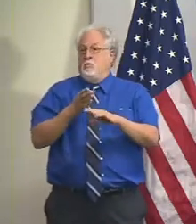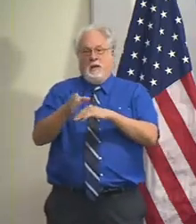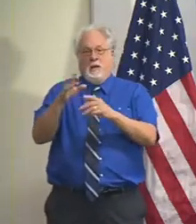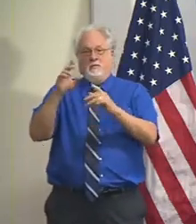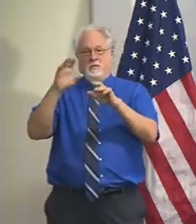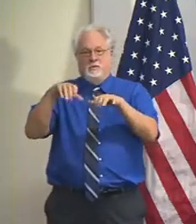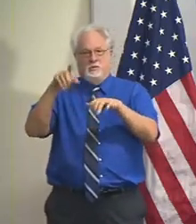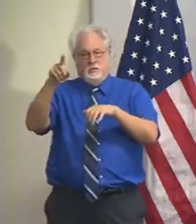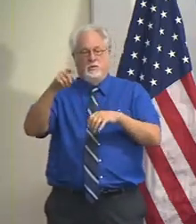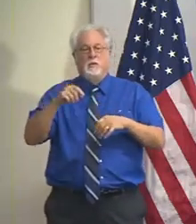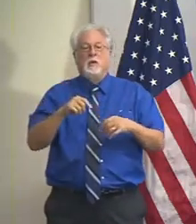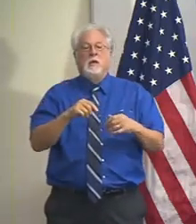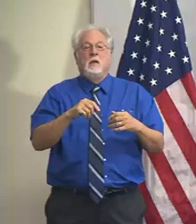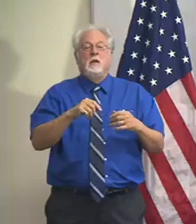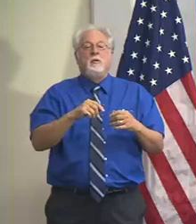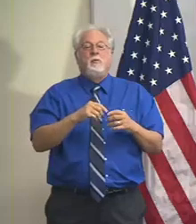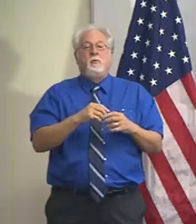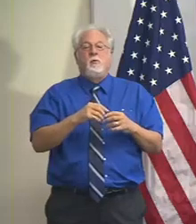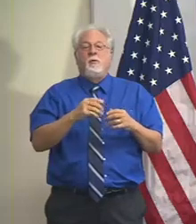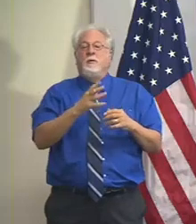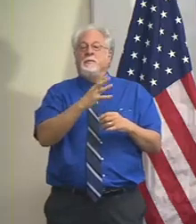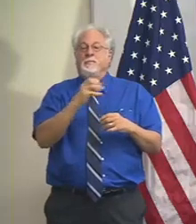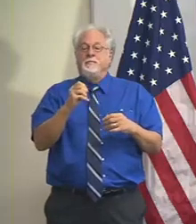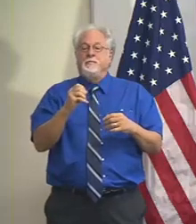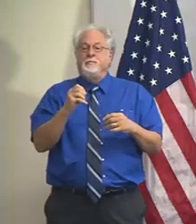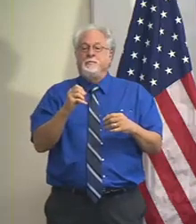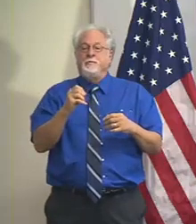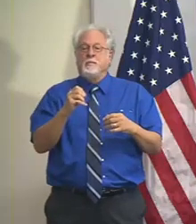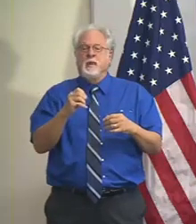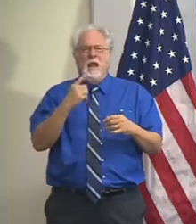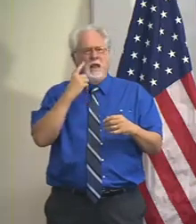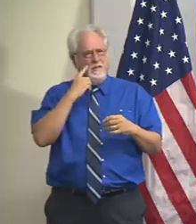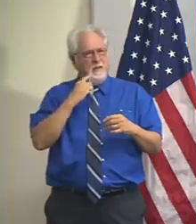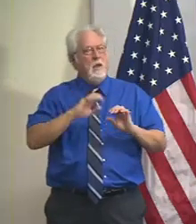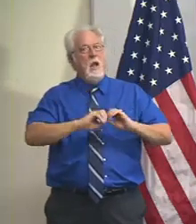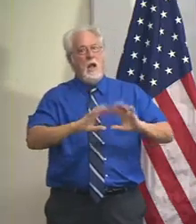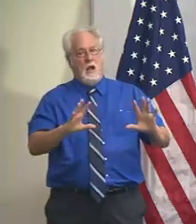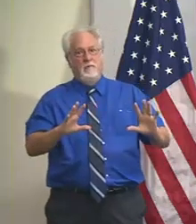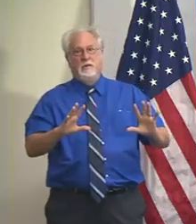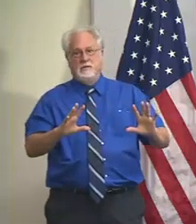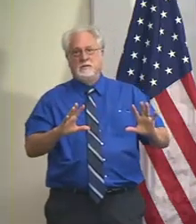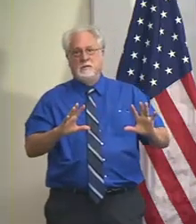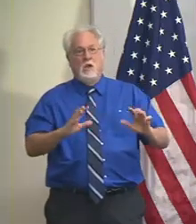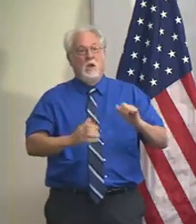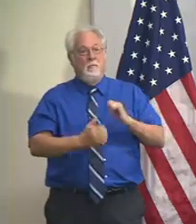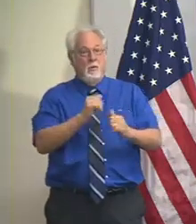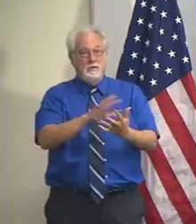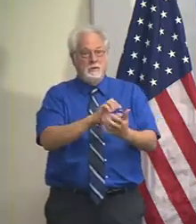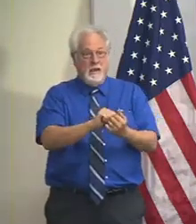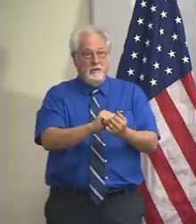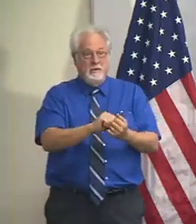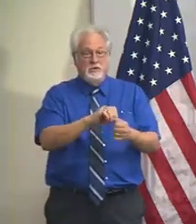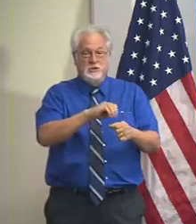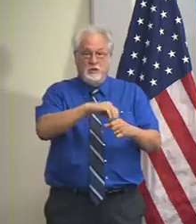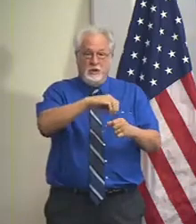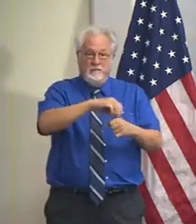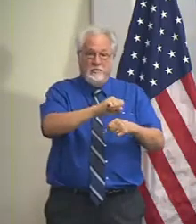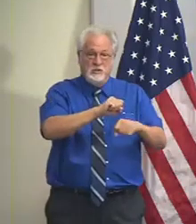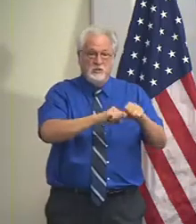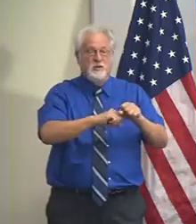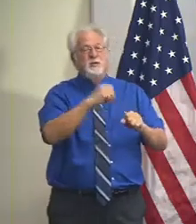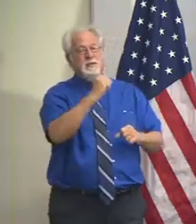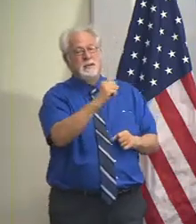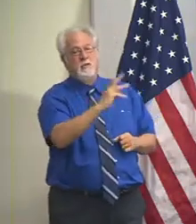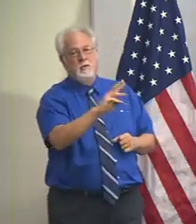storm passed through. And I think it's pretty obvious the most damage to the infrastructure is in